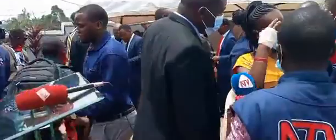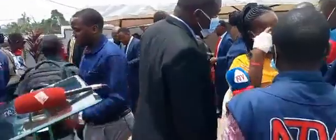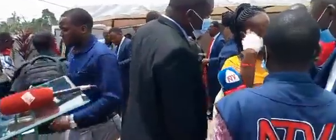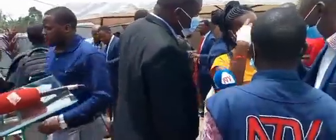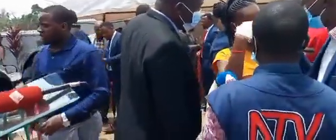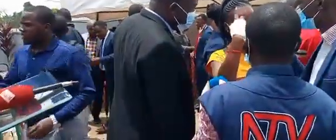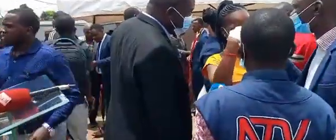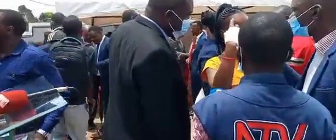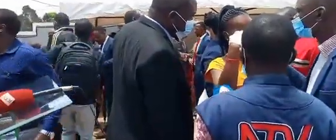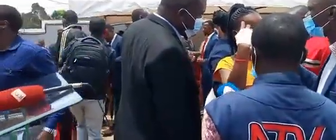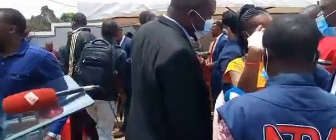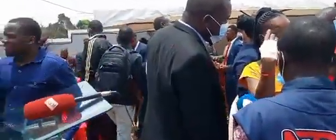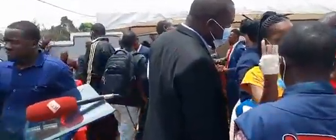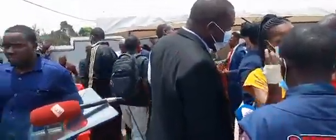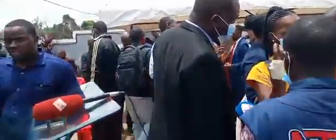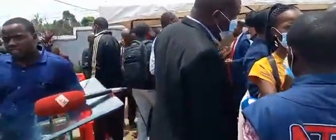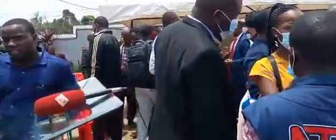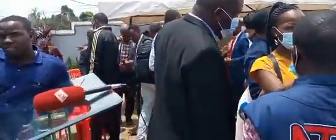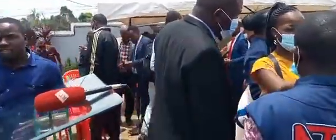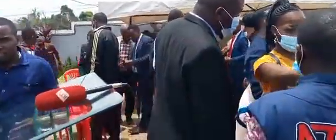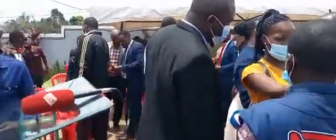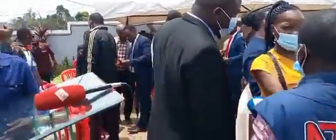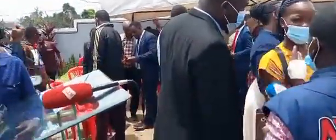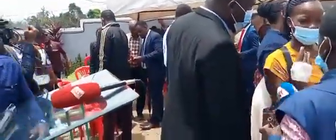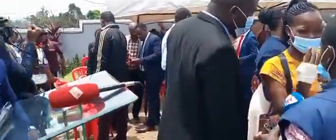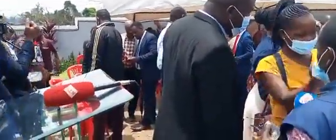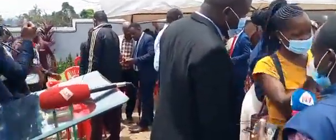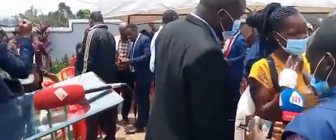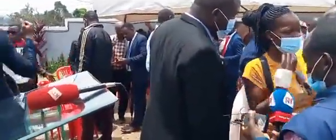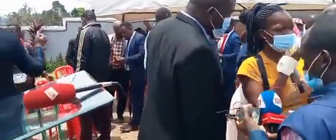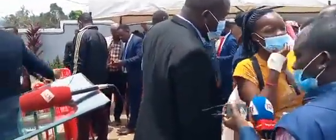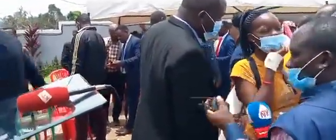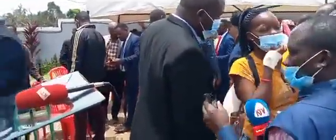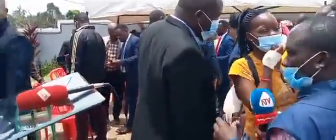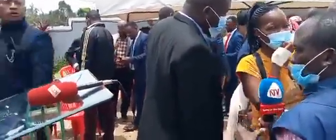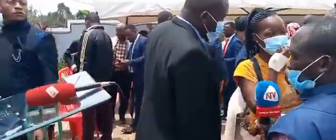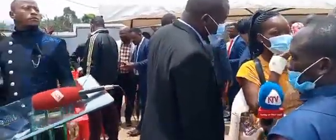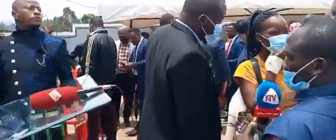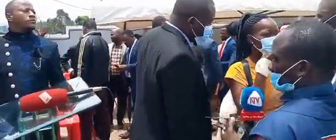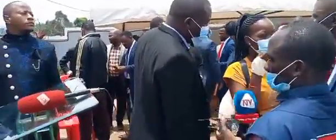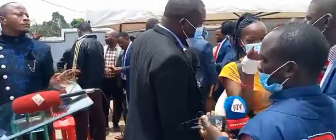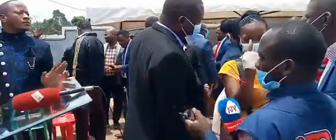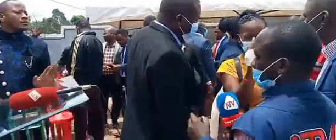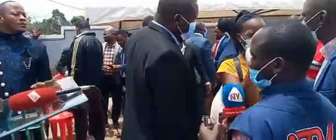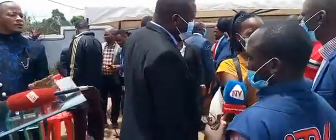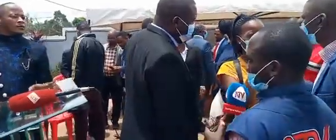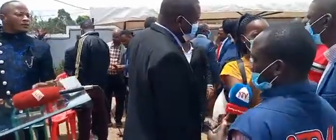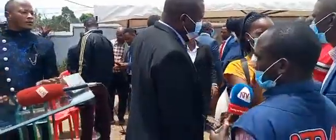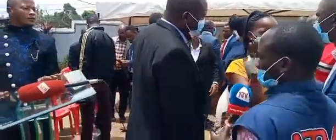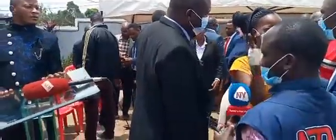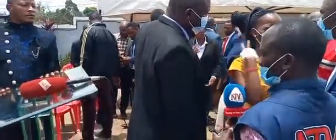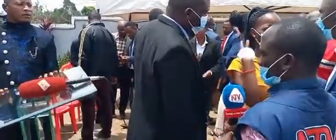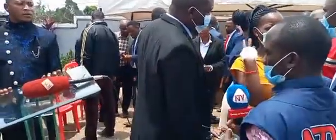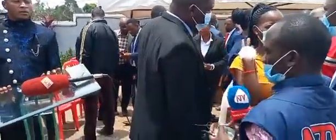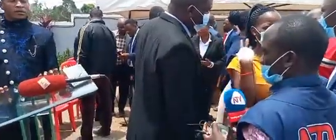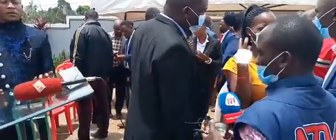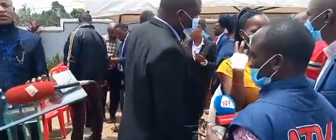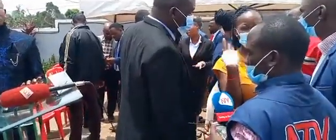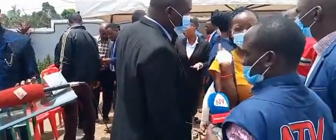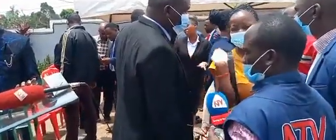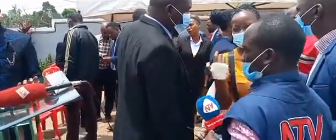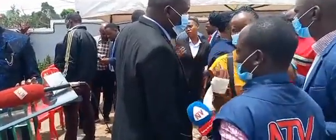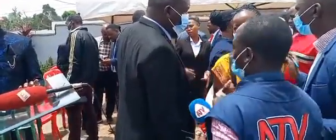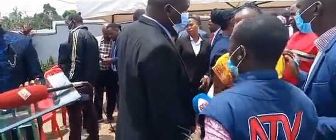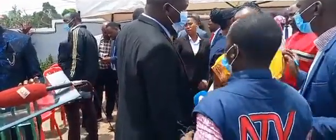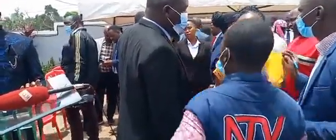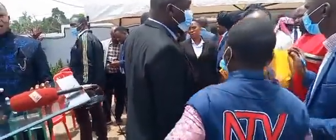zona testimonies mizuri de neto na abalala bona ngabogera binji nyo twagara kwebaza principal wafe Chaguranyi Robert Center. But you can't imagine who are